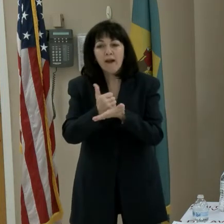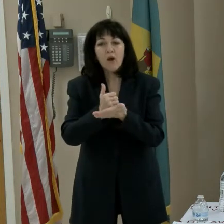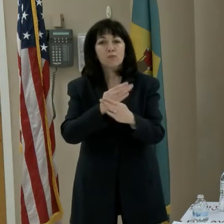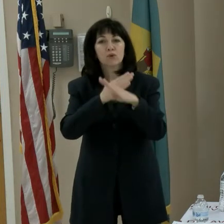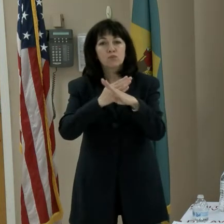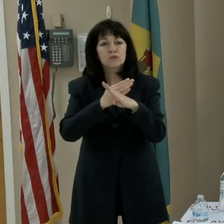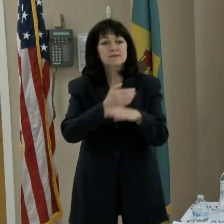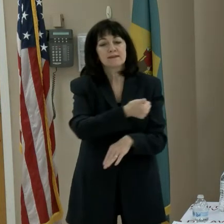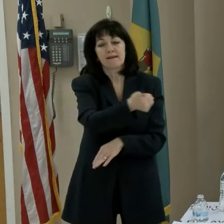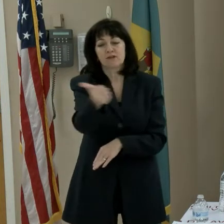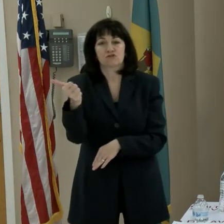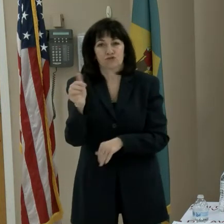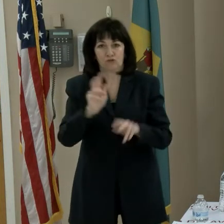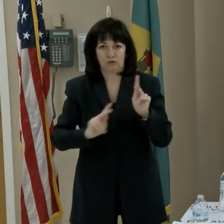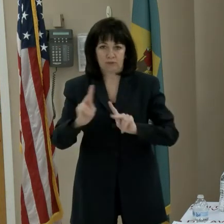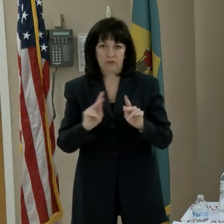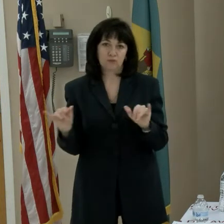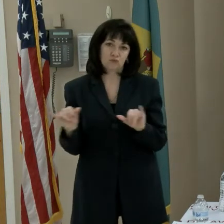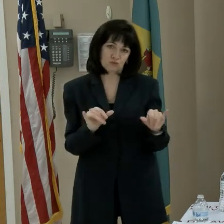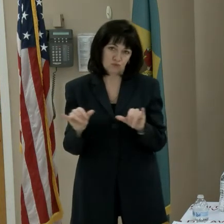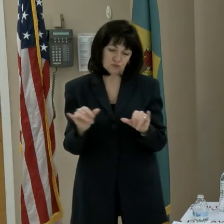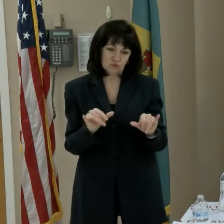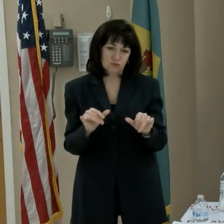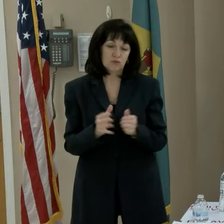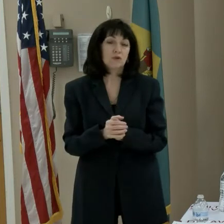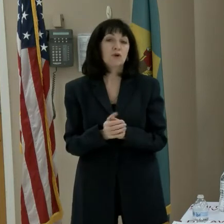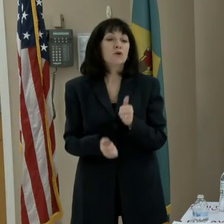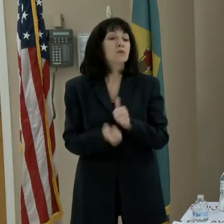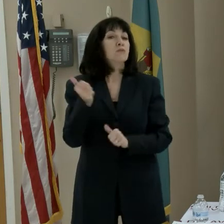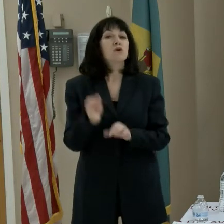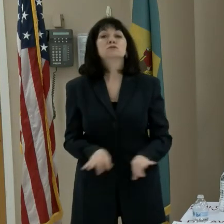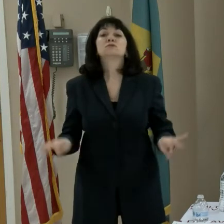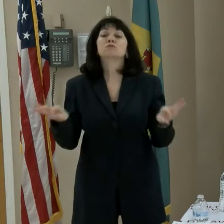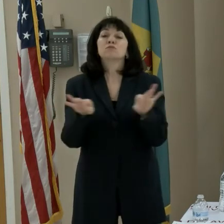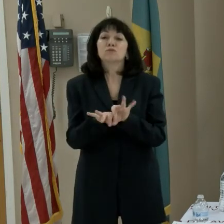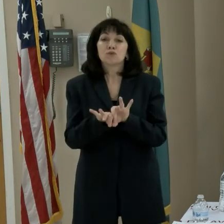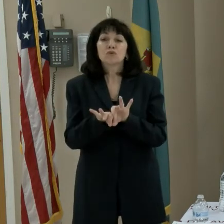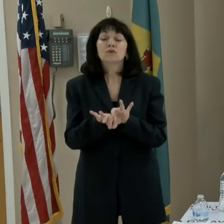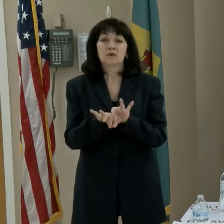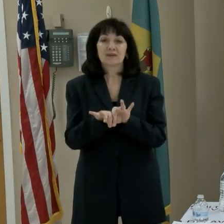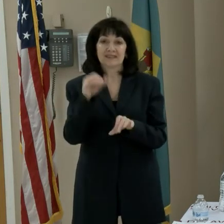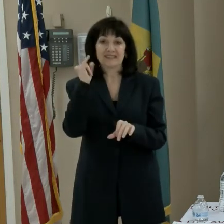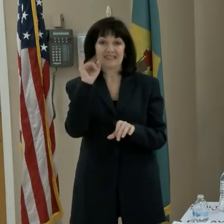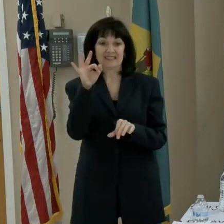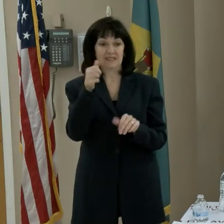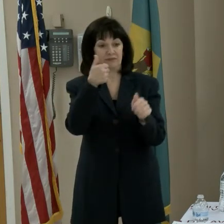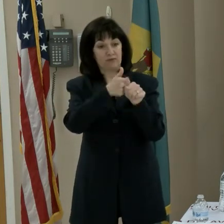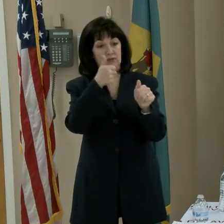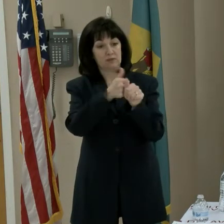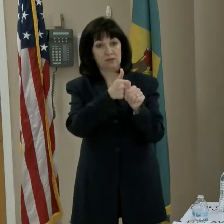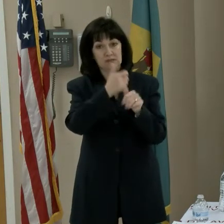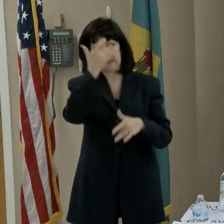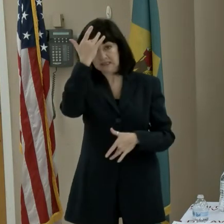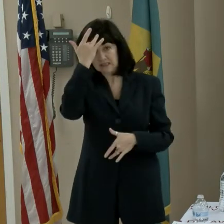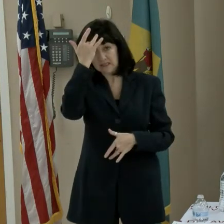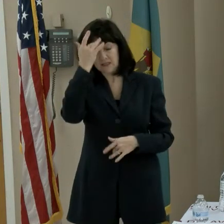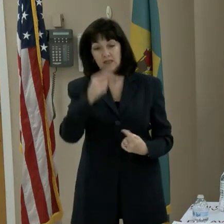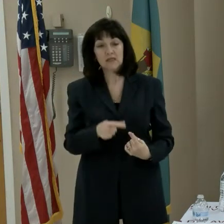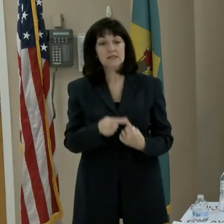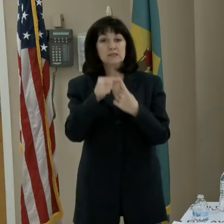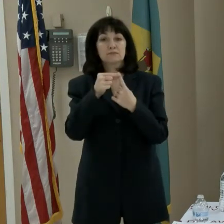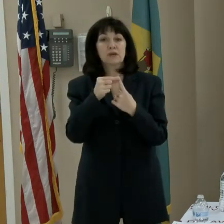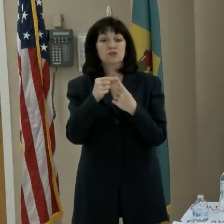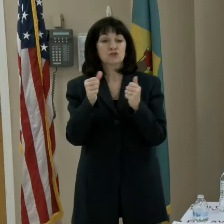us. Most importantly, if you are sick, especially with